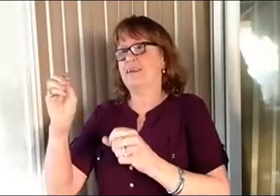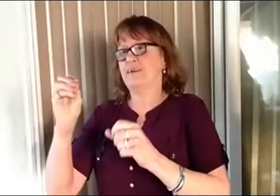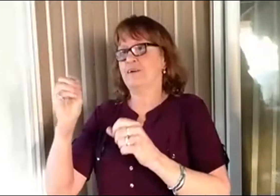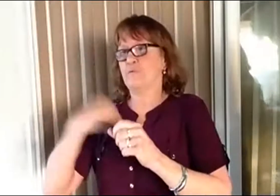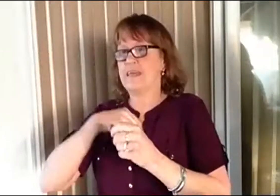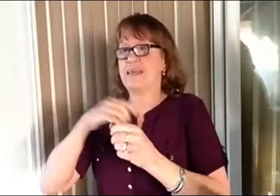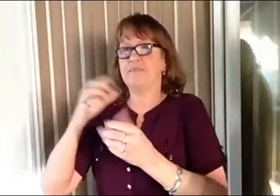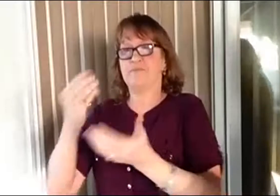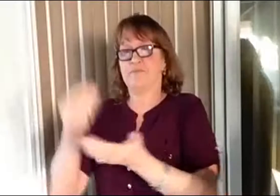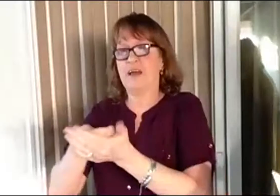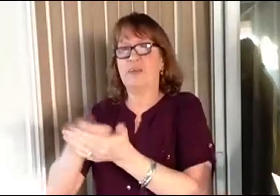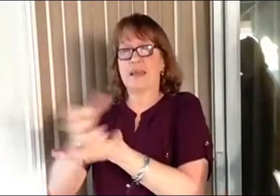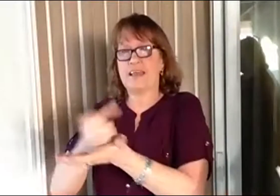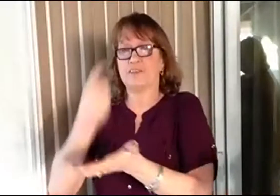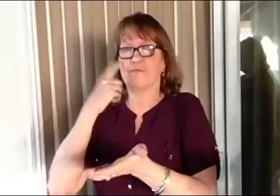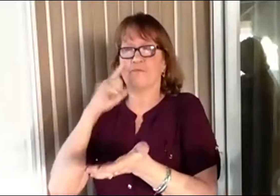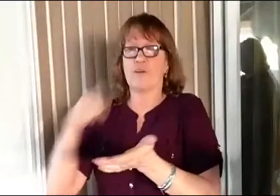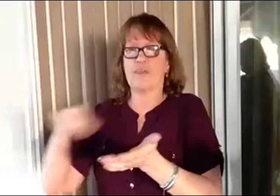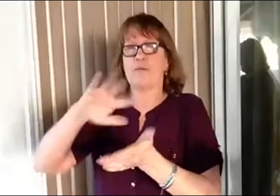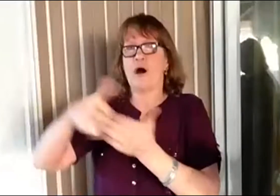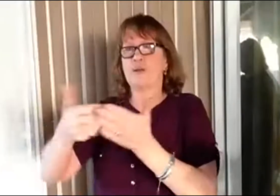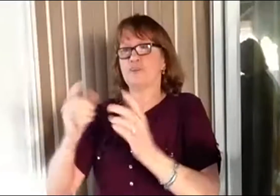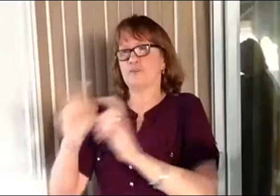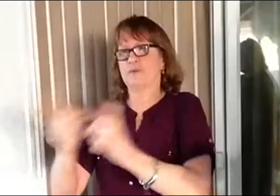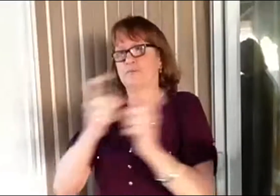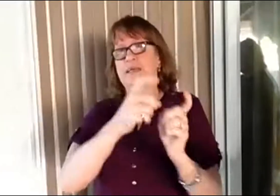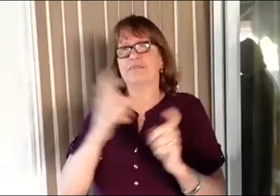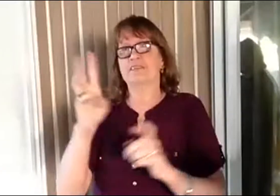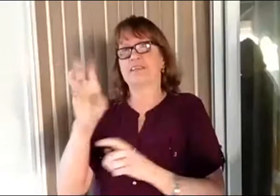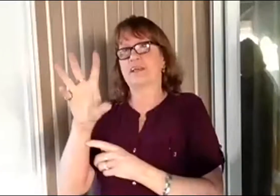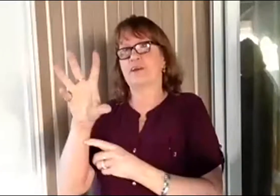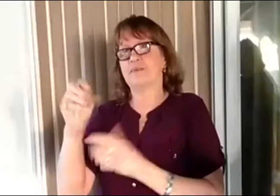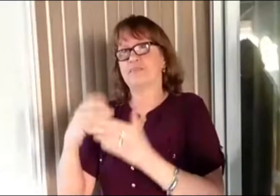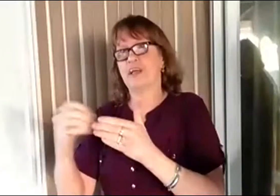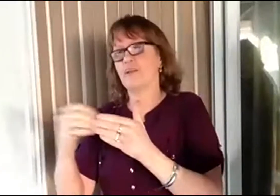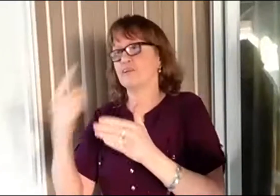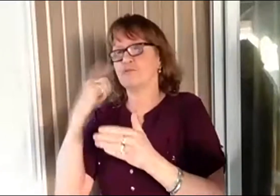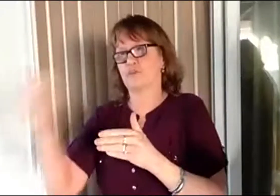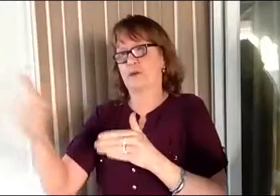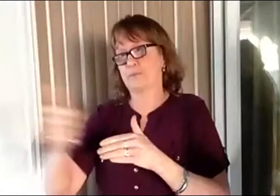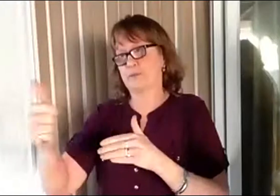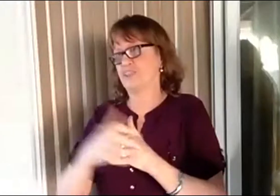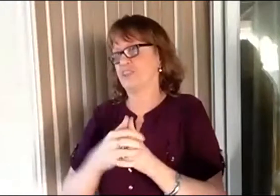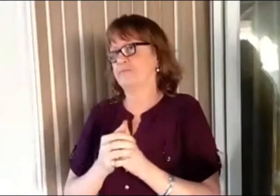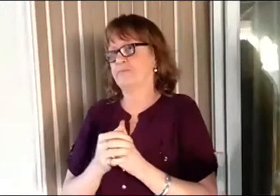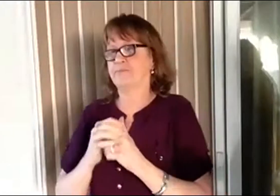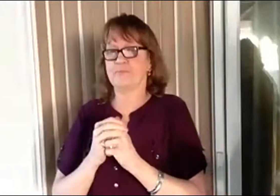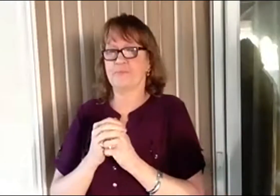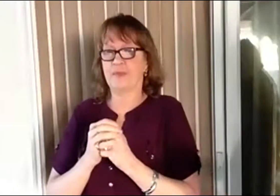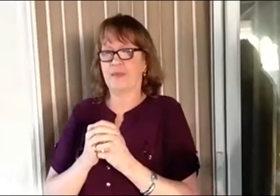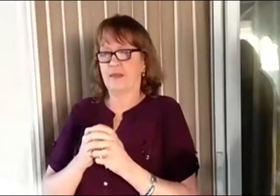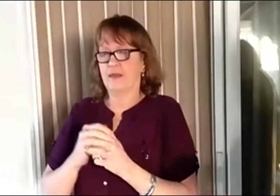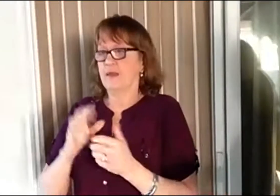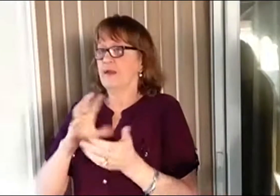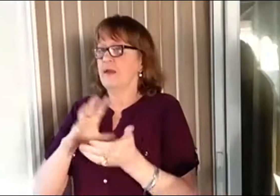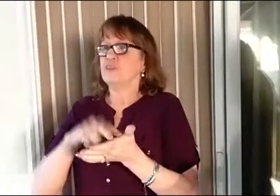and we fundraised for them all to be given $650 for transportation. Student